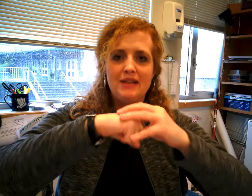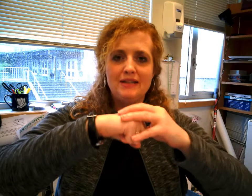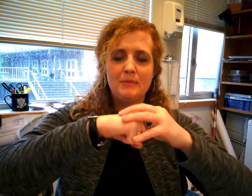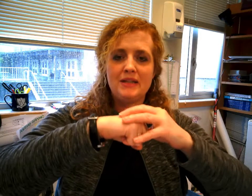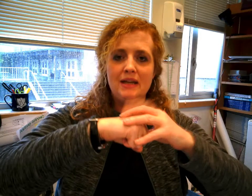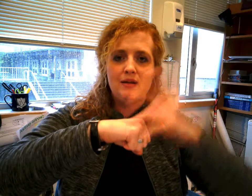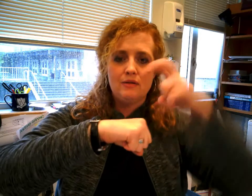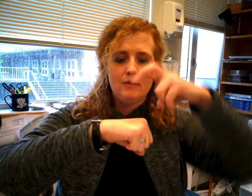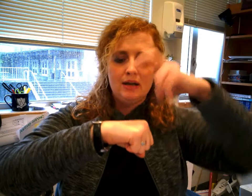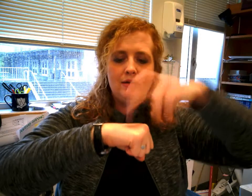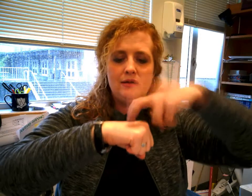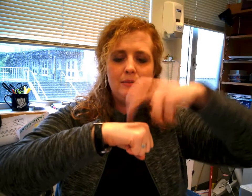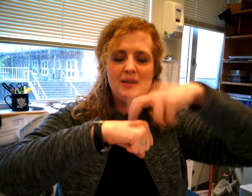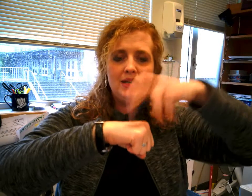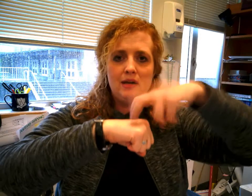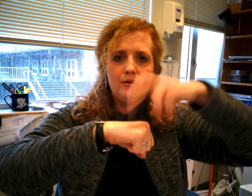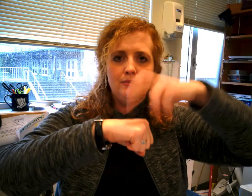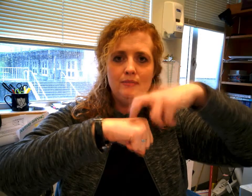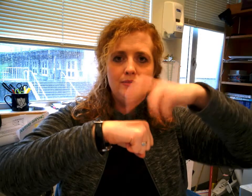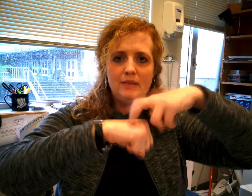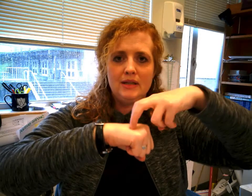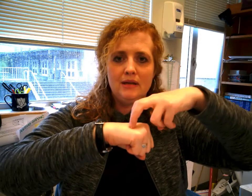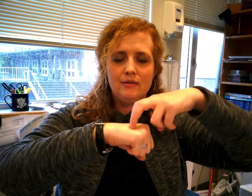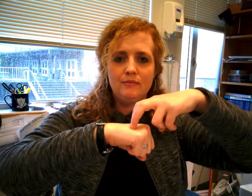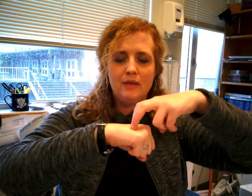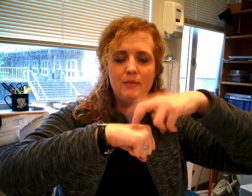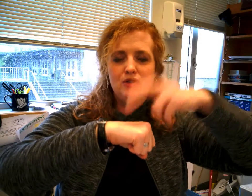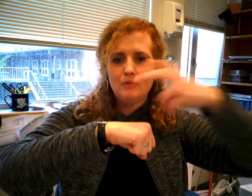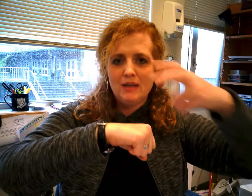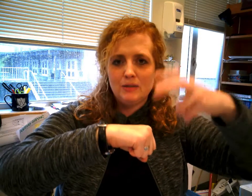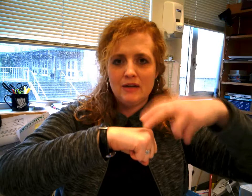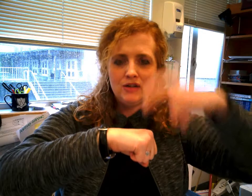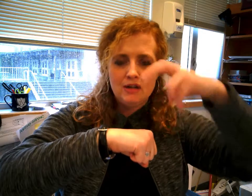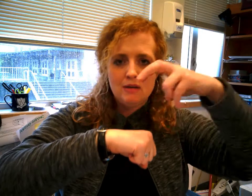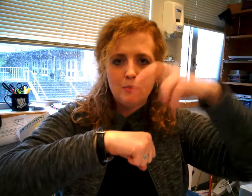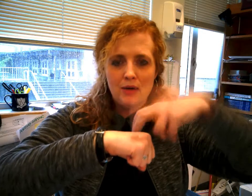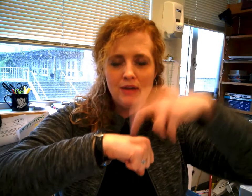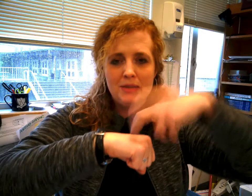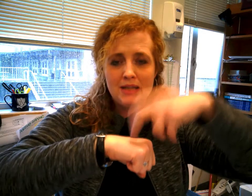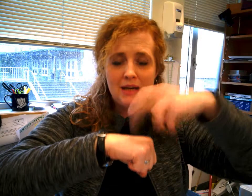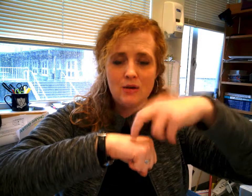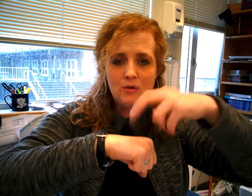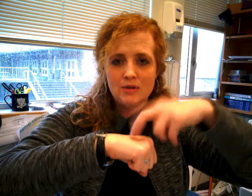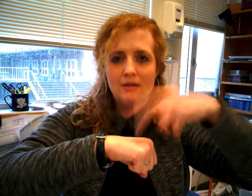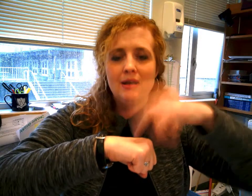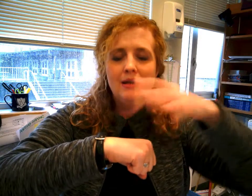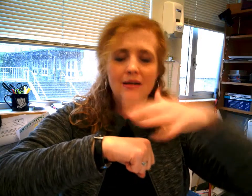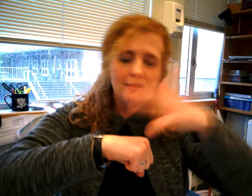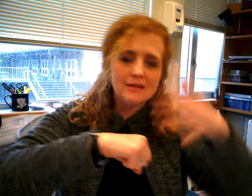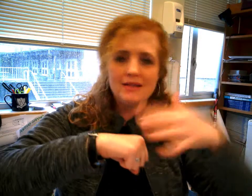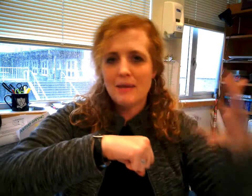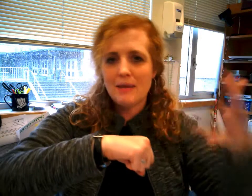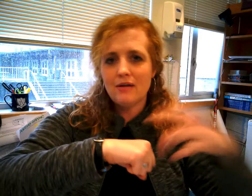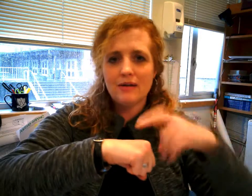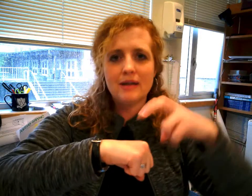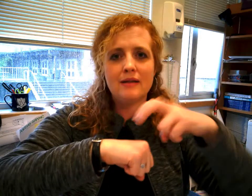the potato and potato. Potato. I'm assuming it's because you need to prick the potato to let the steam out and all that kind of stuff.